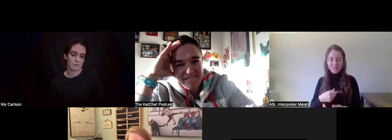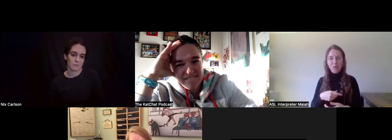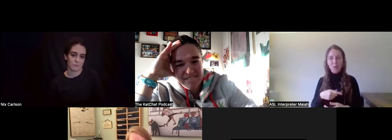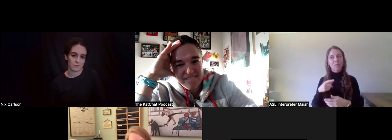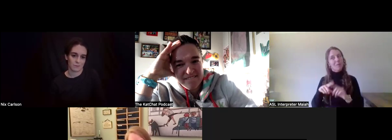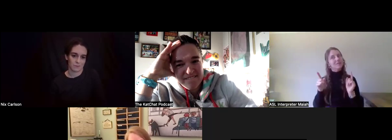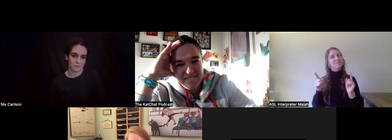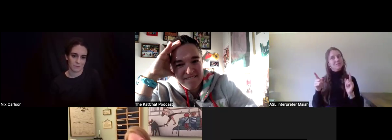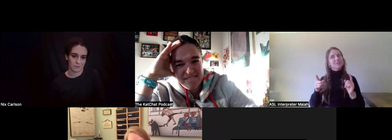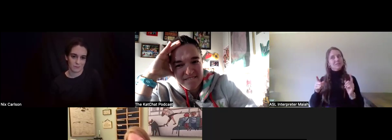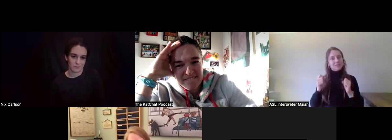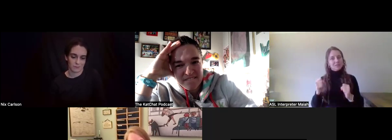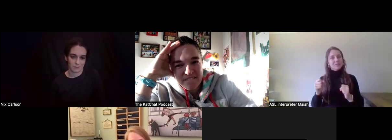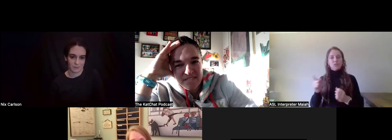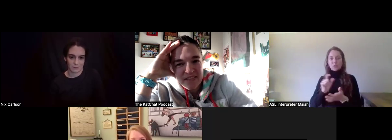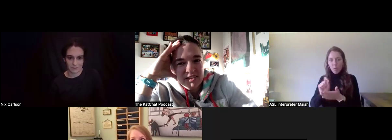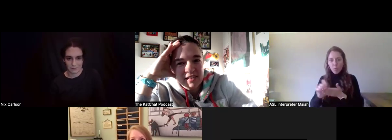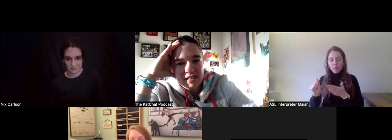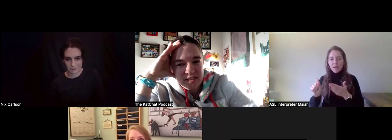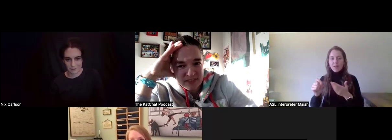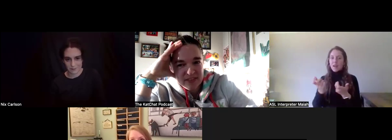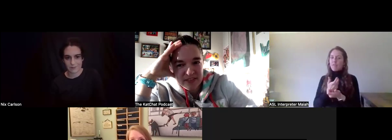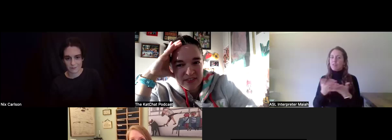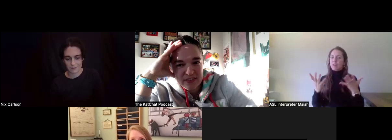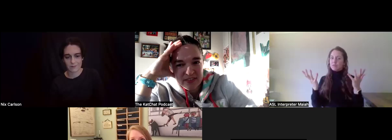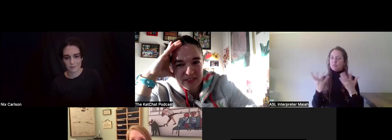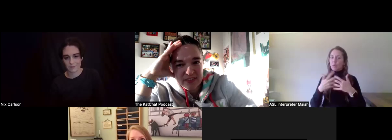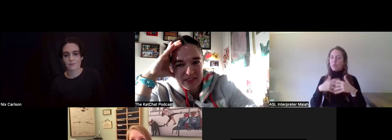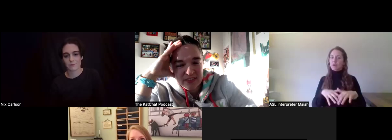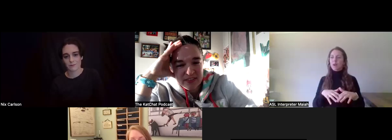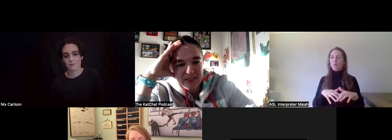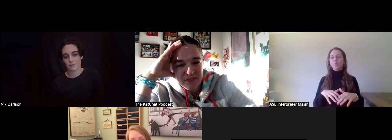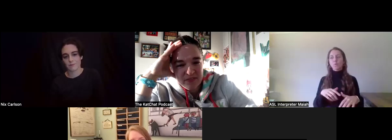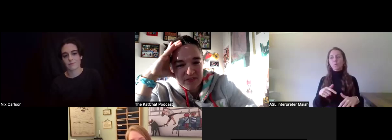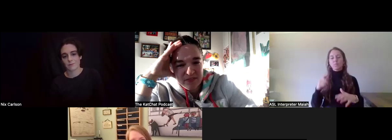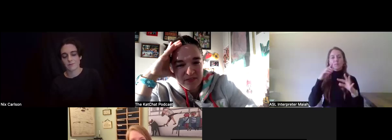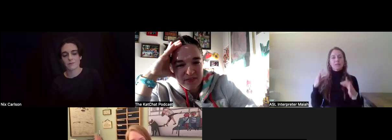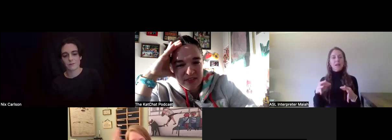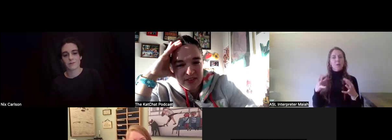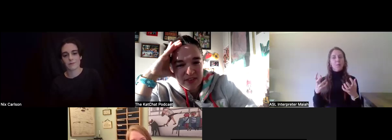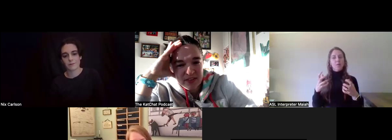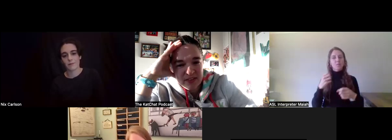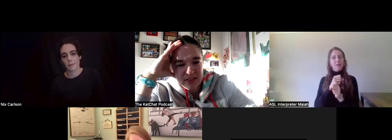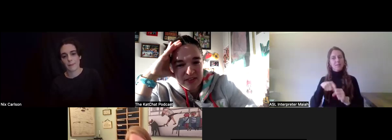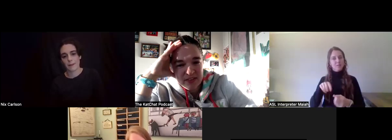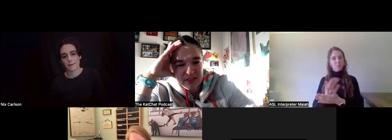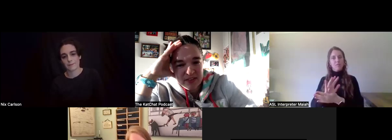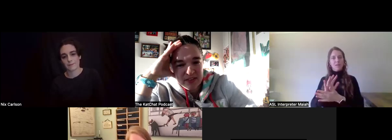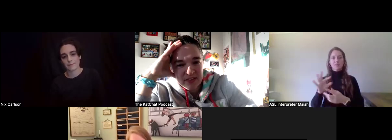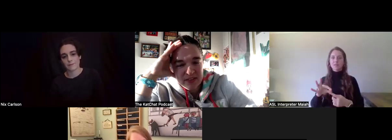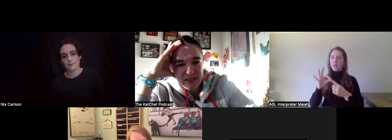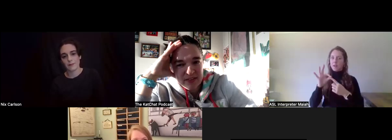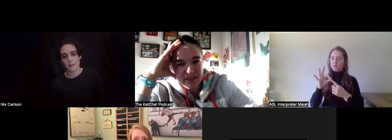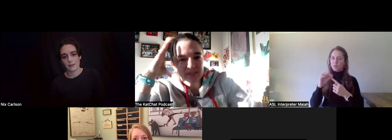beautiful. And it just all came together, but we decided we want to make this like as special as you get because we knew it was going to be the first year of